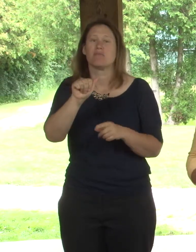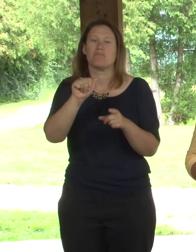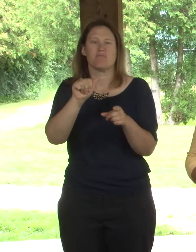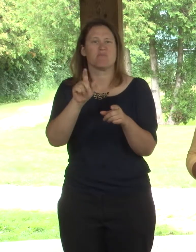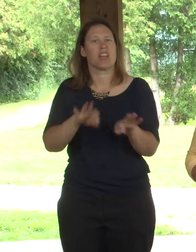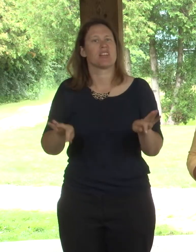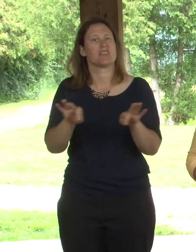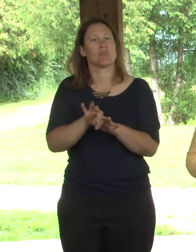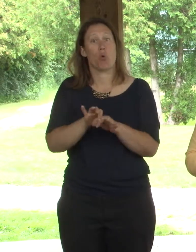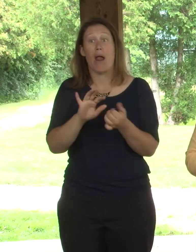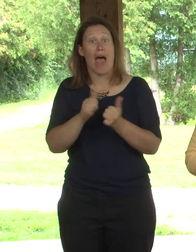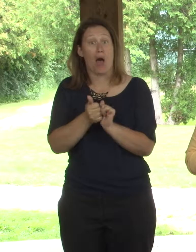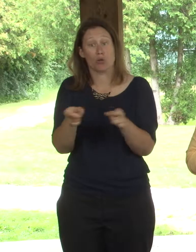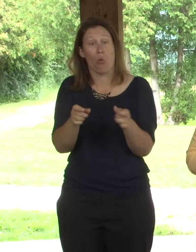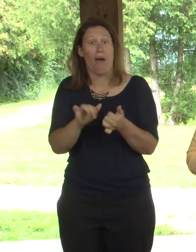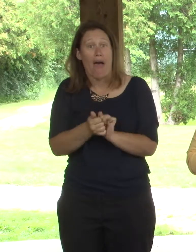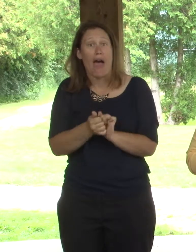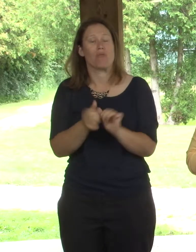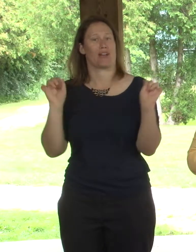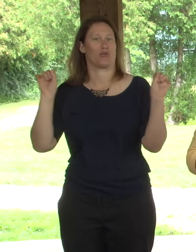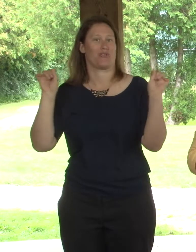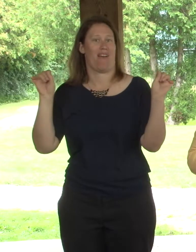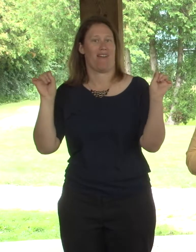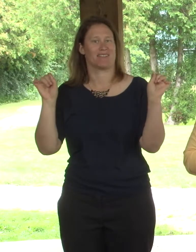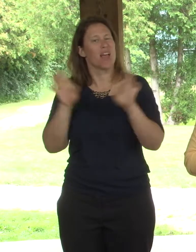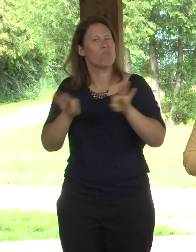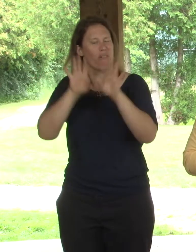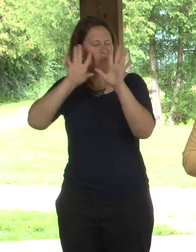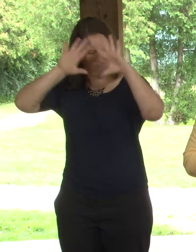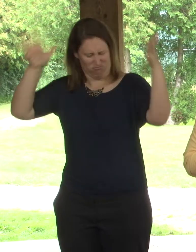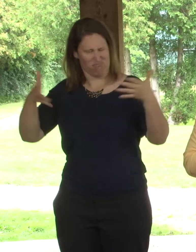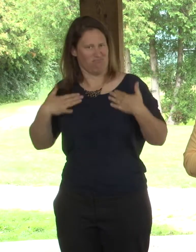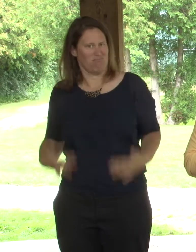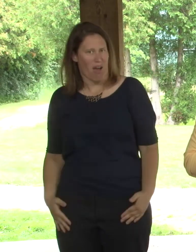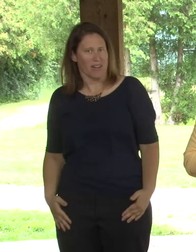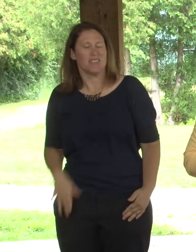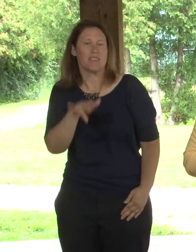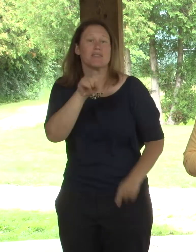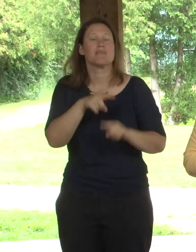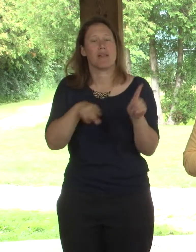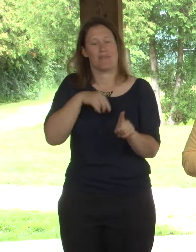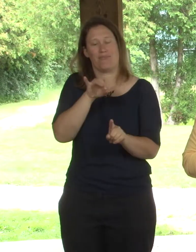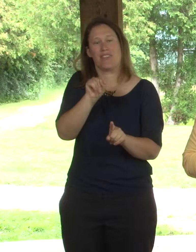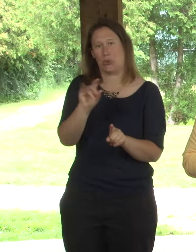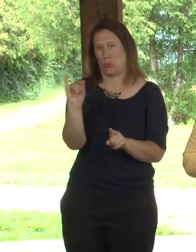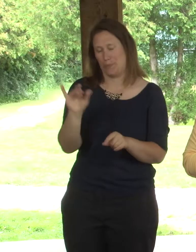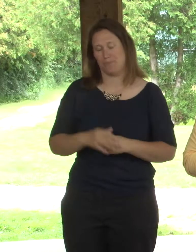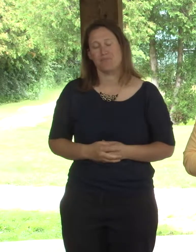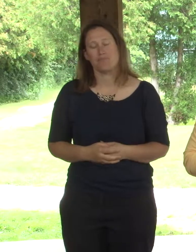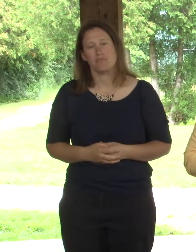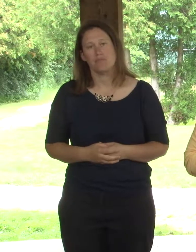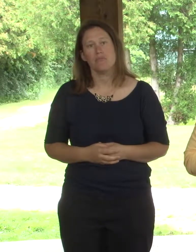but also for our feet and maintaining good health of our feet as well. Consulting your